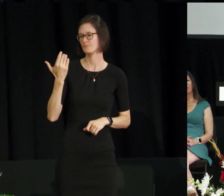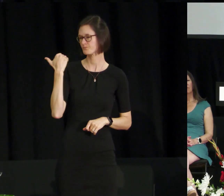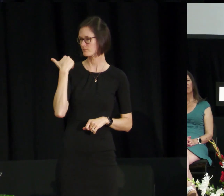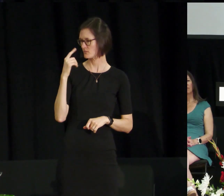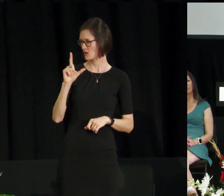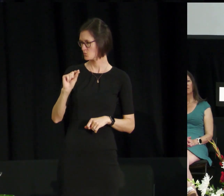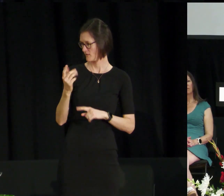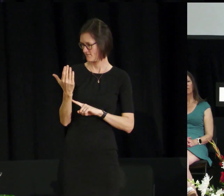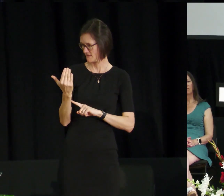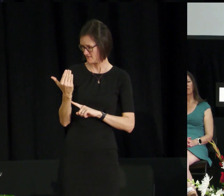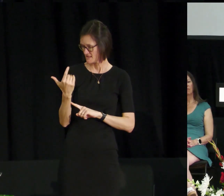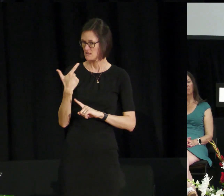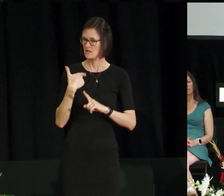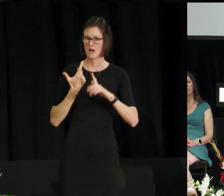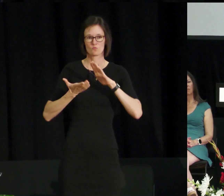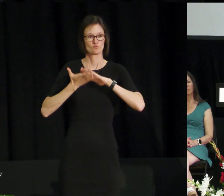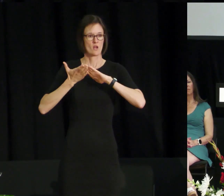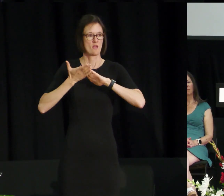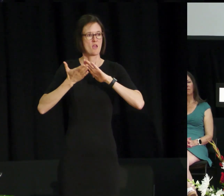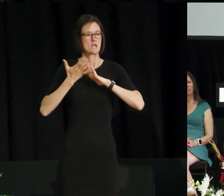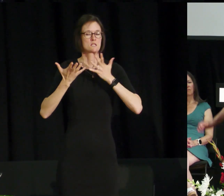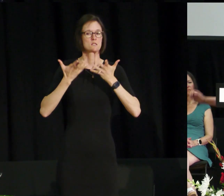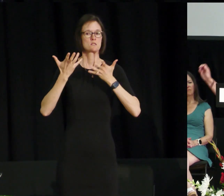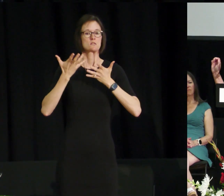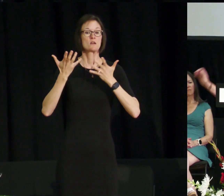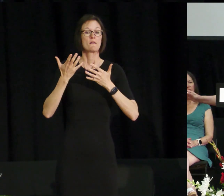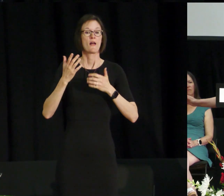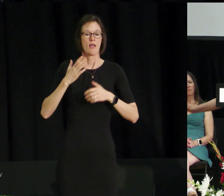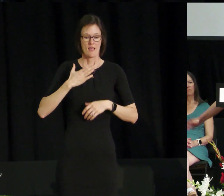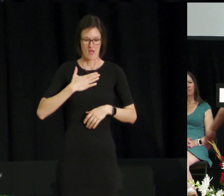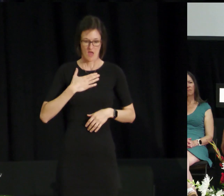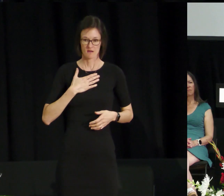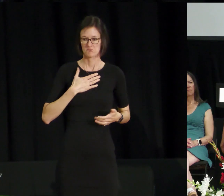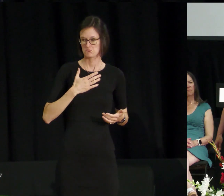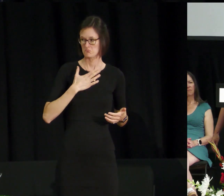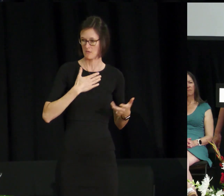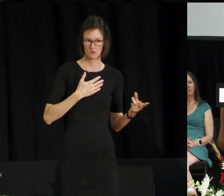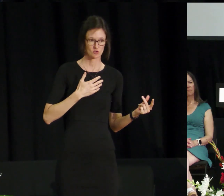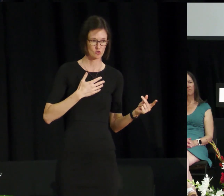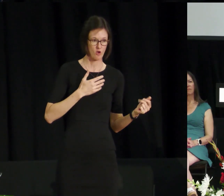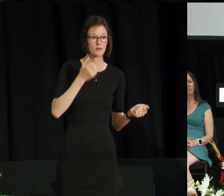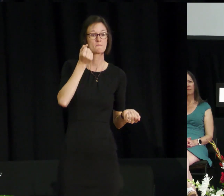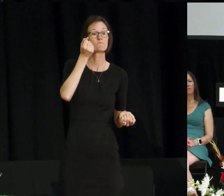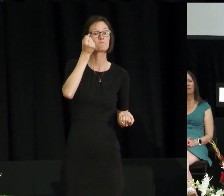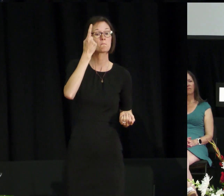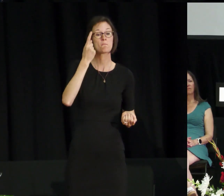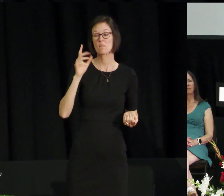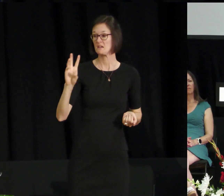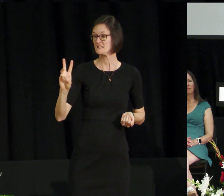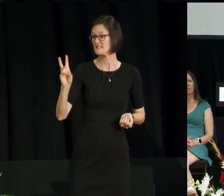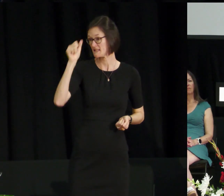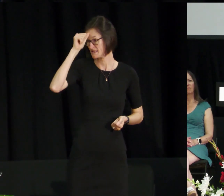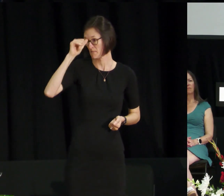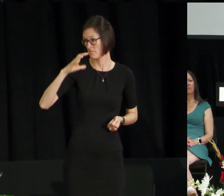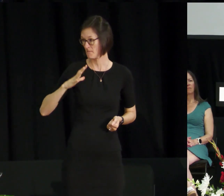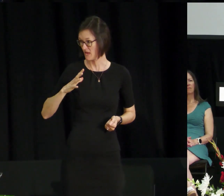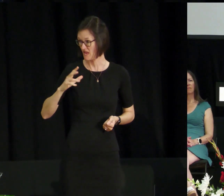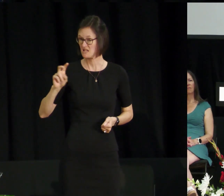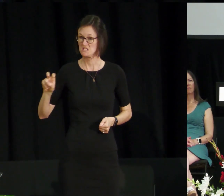had my dog There was six men to my right And six men to my left I was the only woman